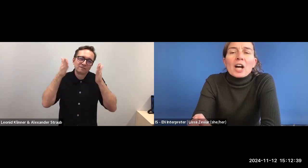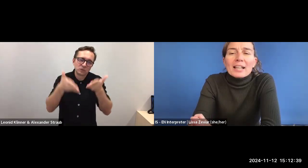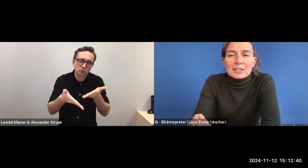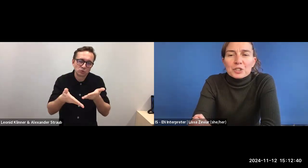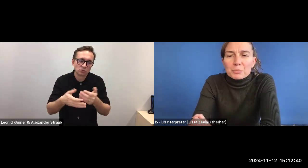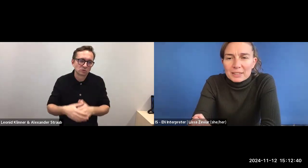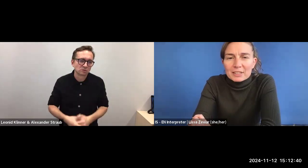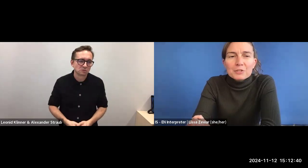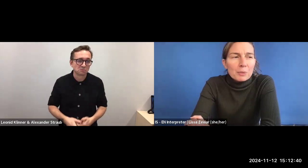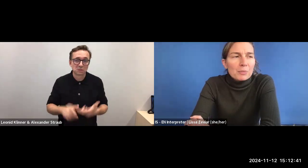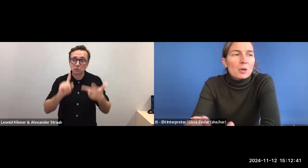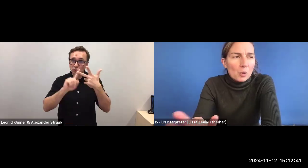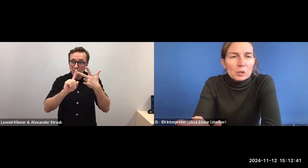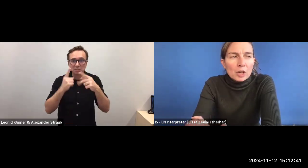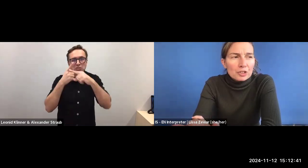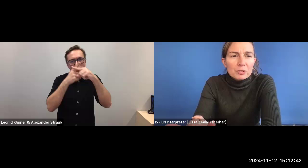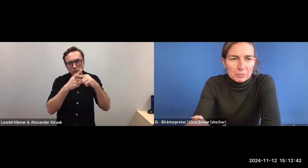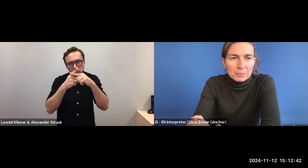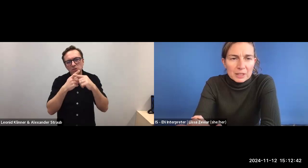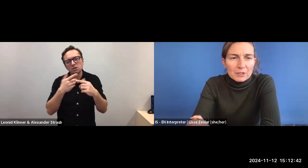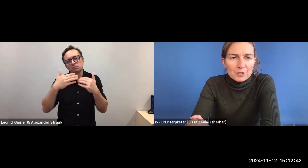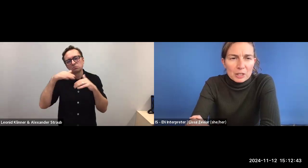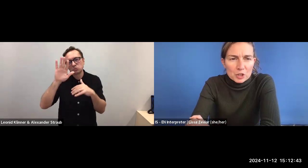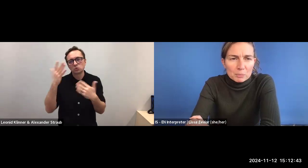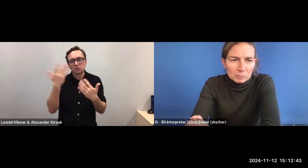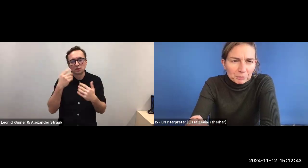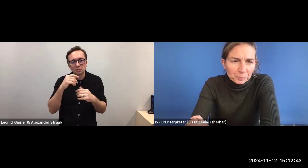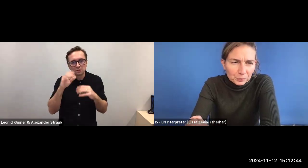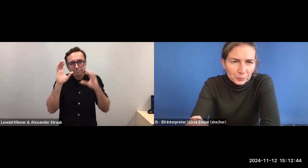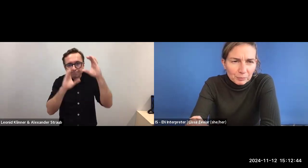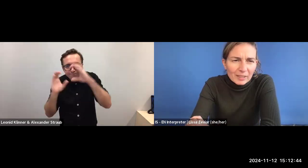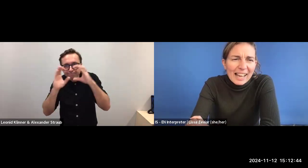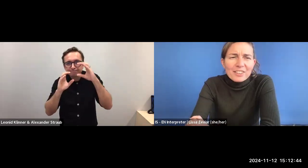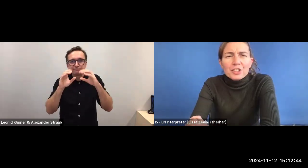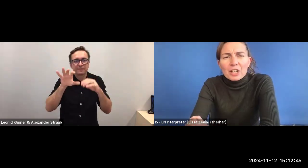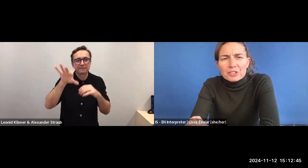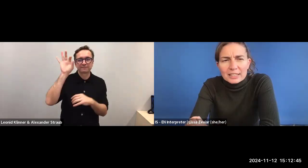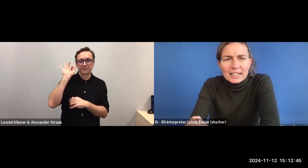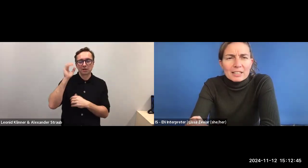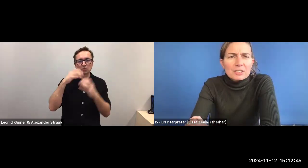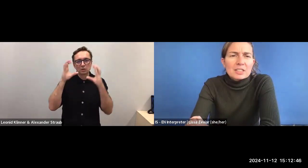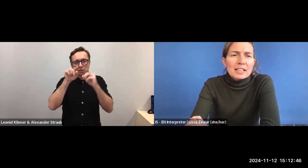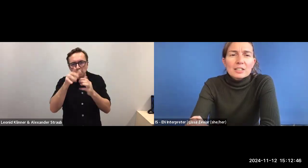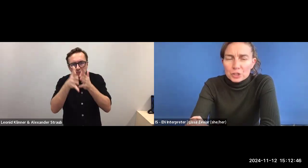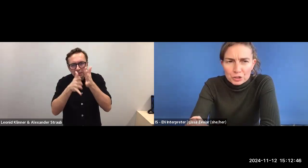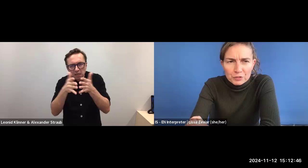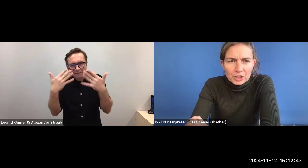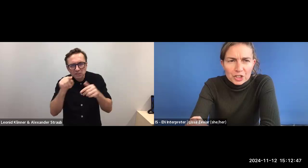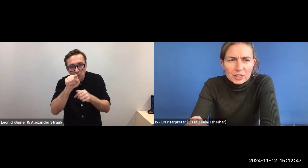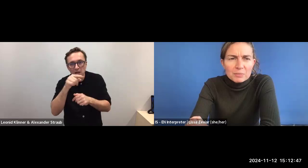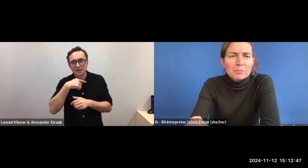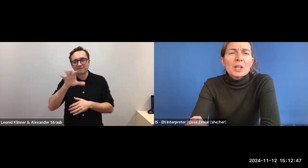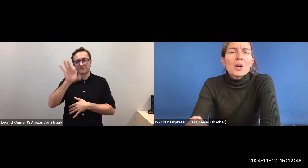to further highlight certain pieces from the whole larger piece of information. And then there are other details like a